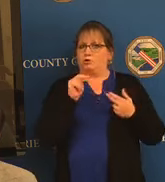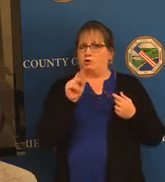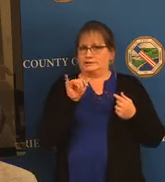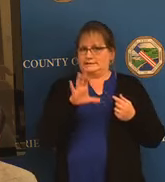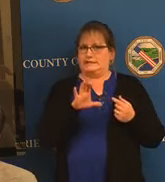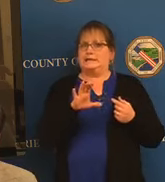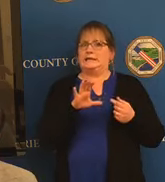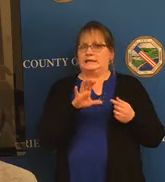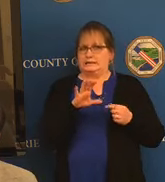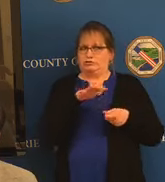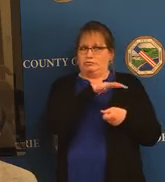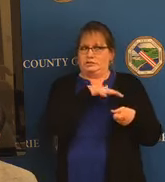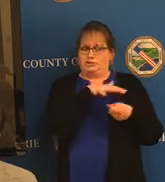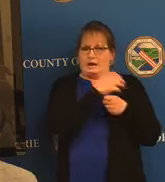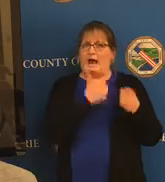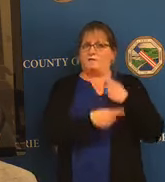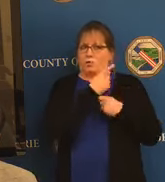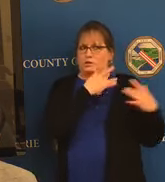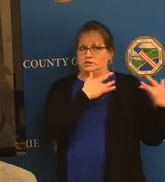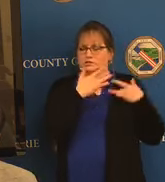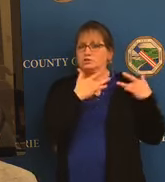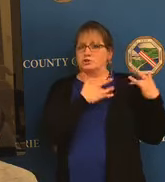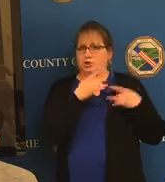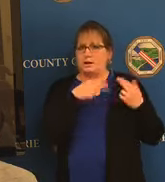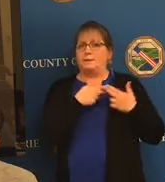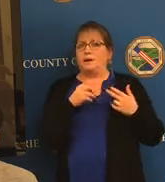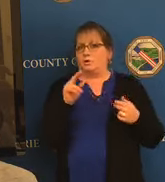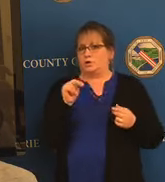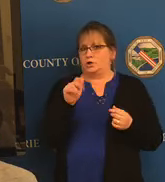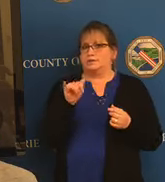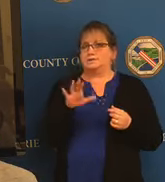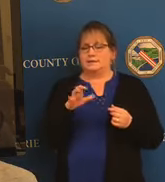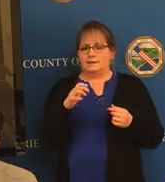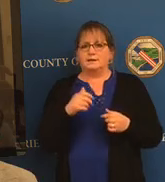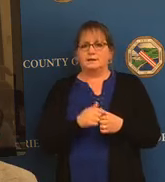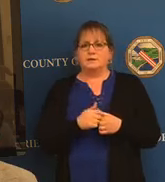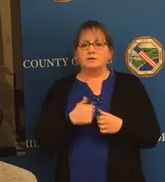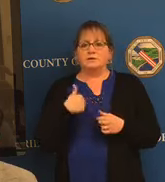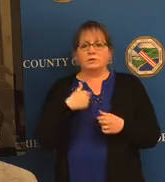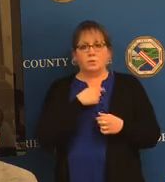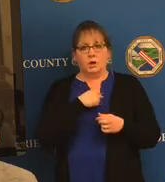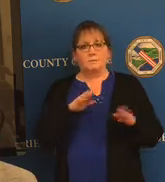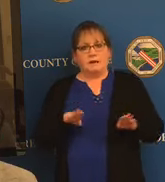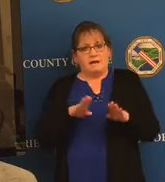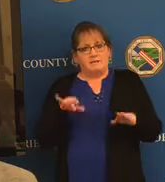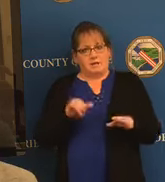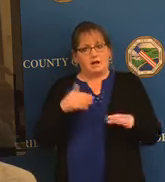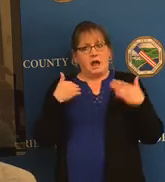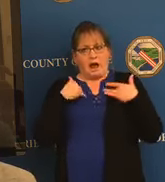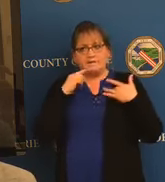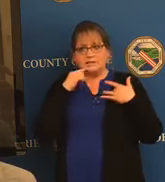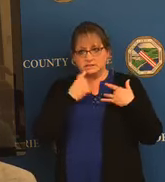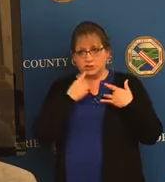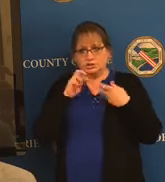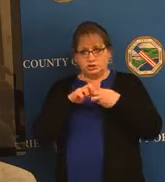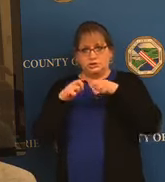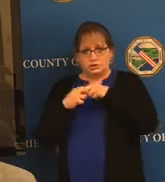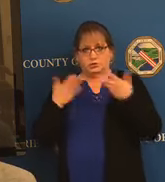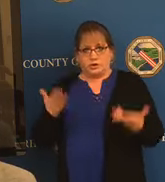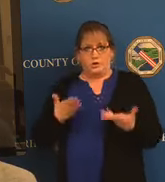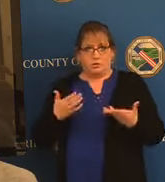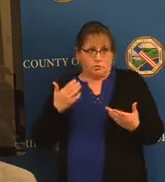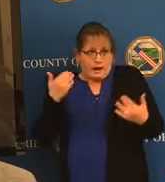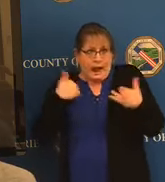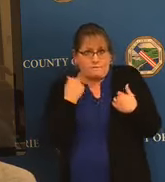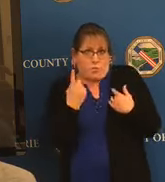think everyone is concerned. We are acting as if we have a serious issue here because we have a serious issue, and that's